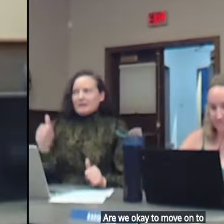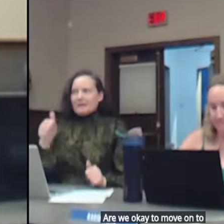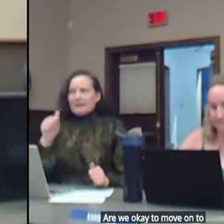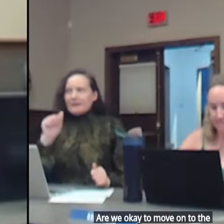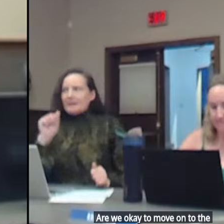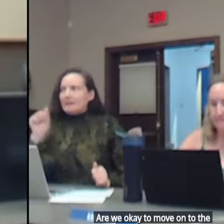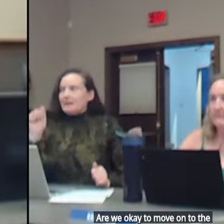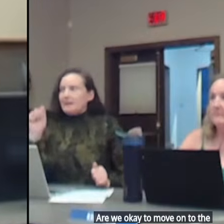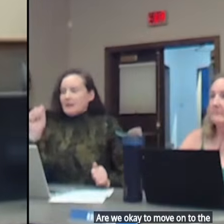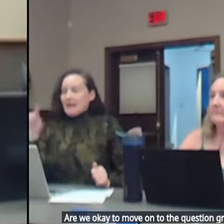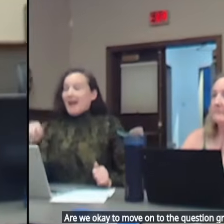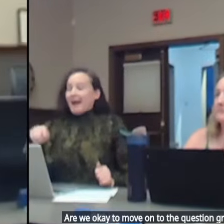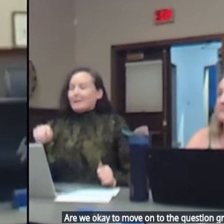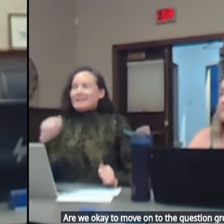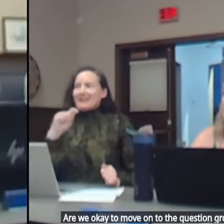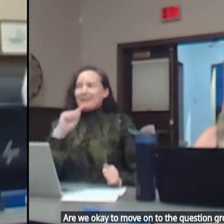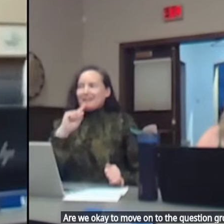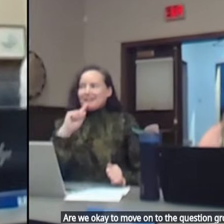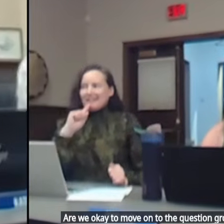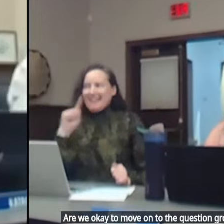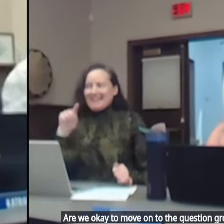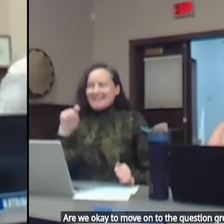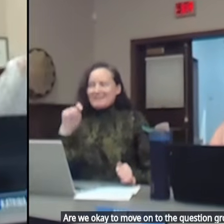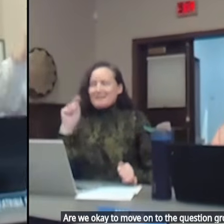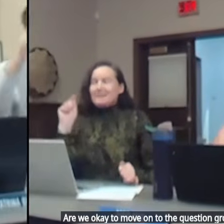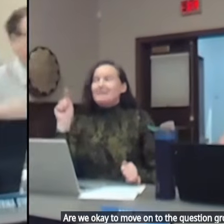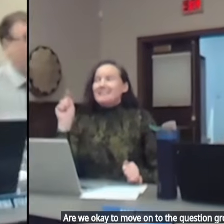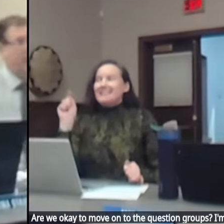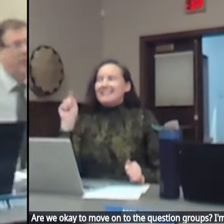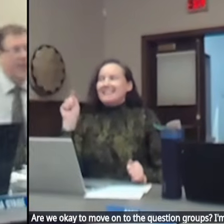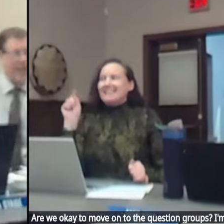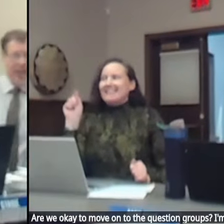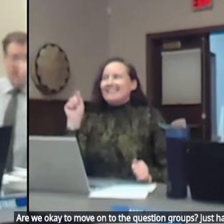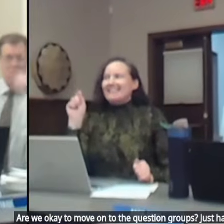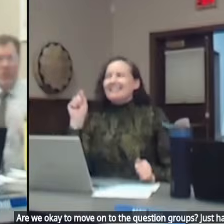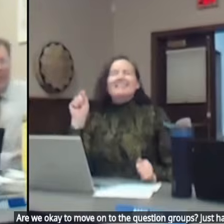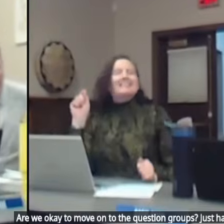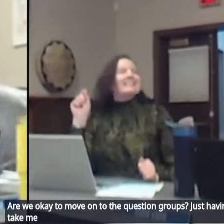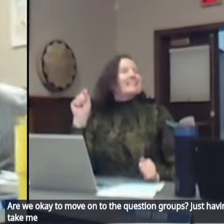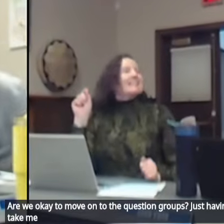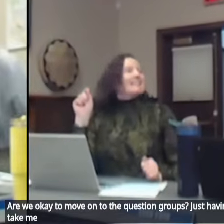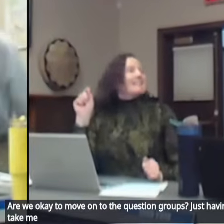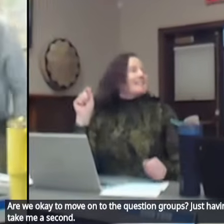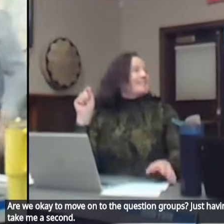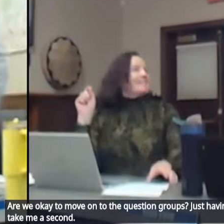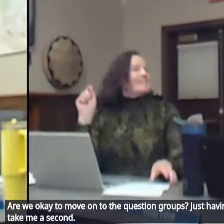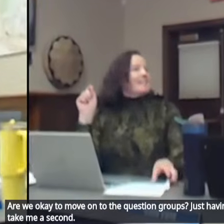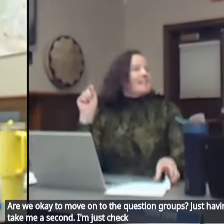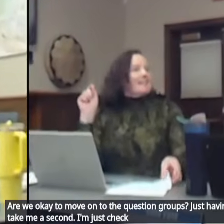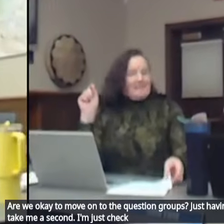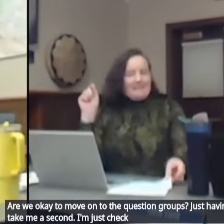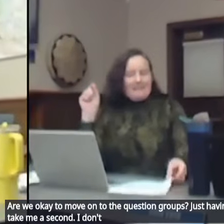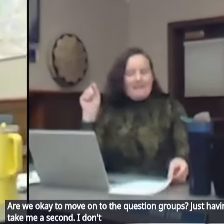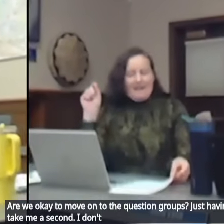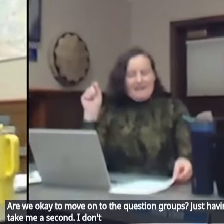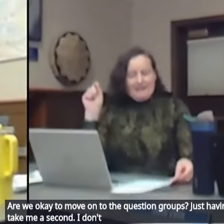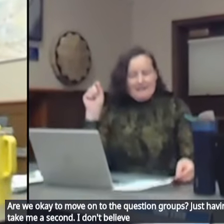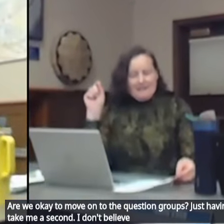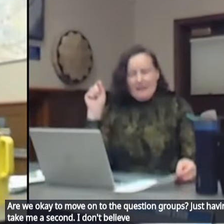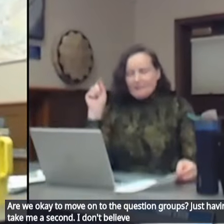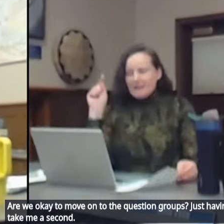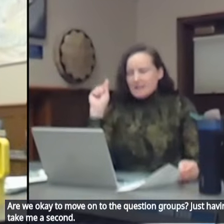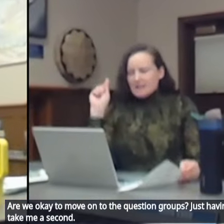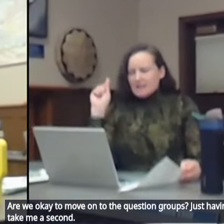period? I'm just having a look, okay, just might take me a second. Yeah, I'll just check that. I don't believe in the one in the box, but I'll check.